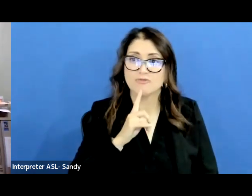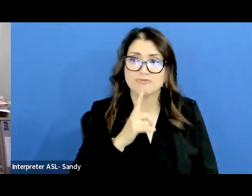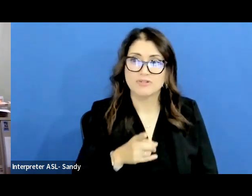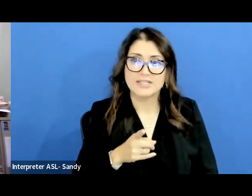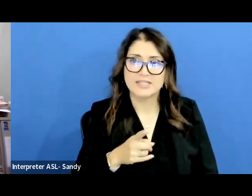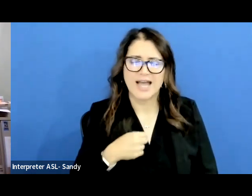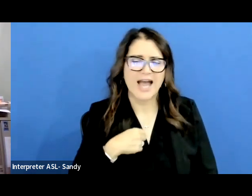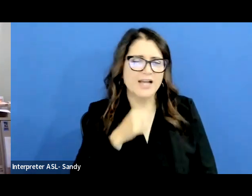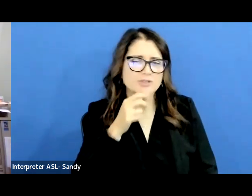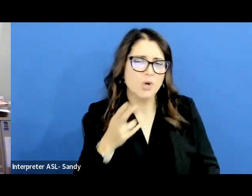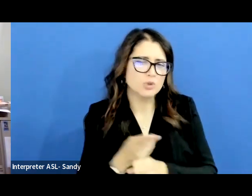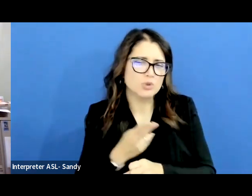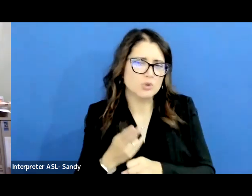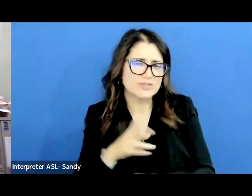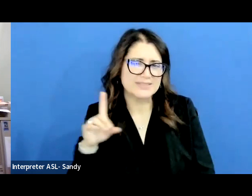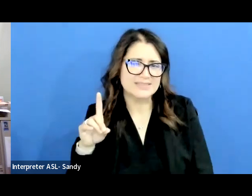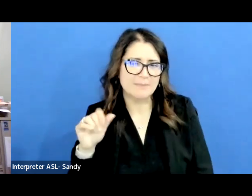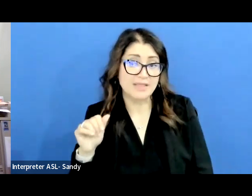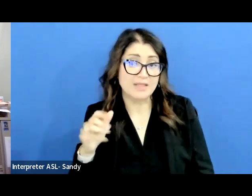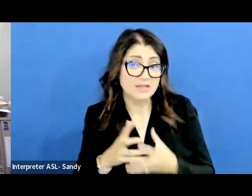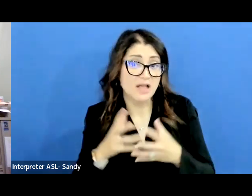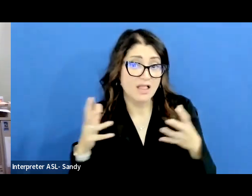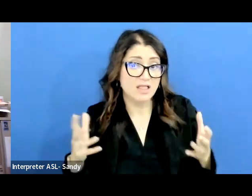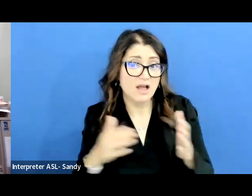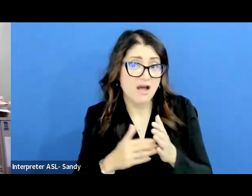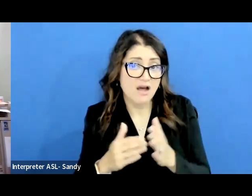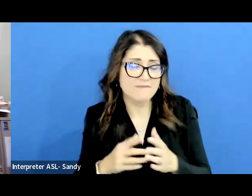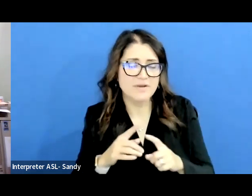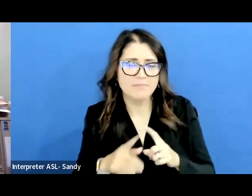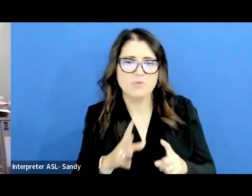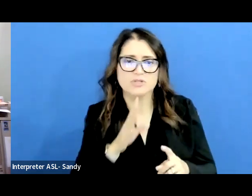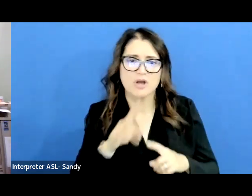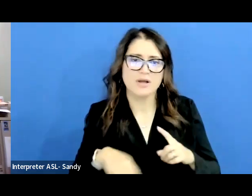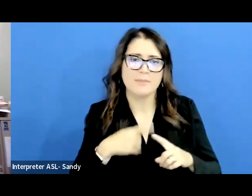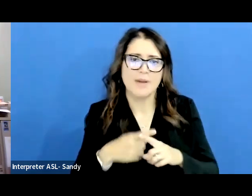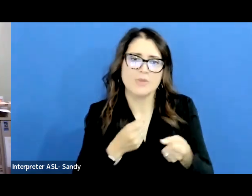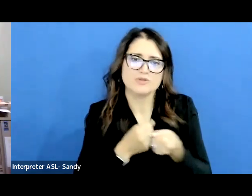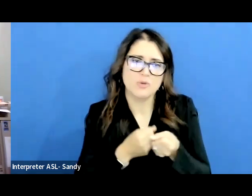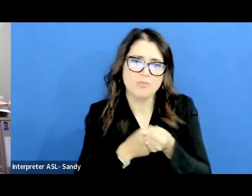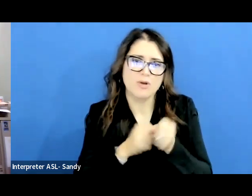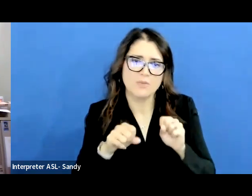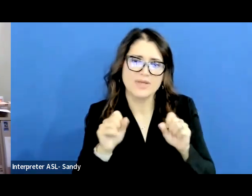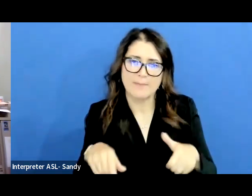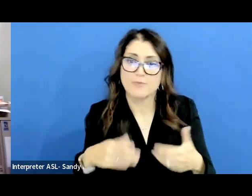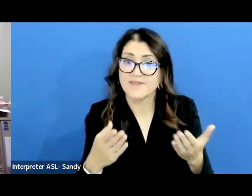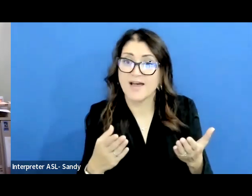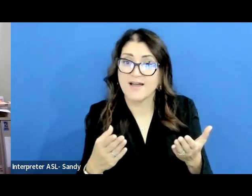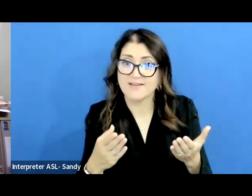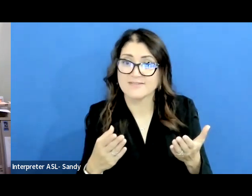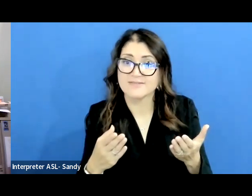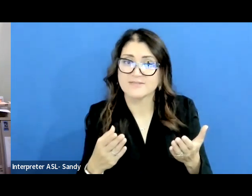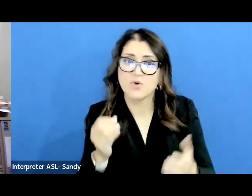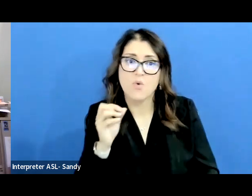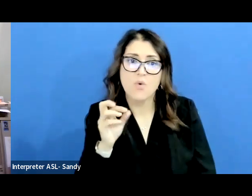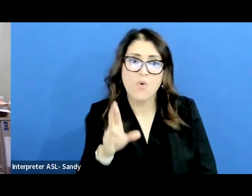use disability a lot, but we just talk about the kind of support that we can provide, or